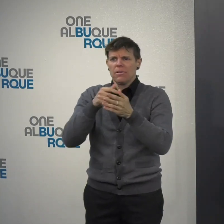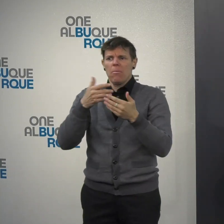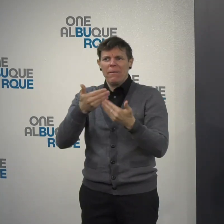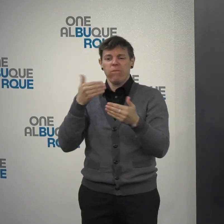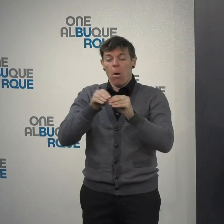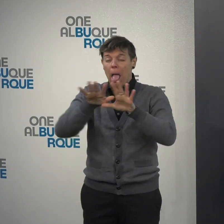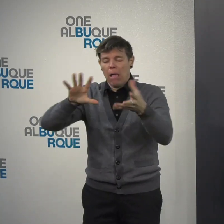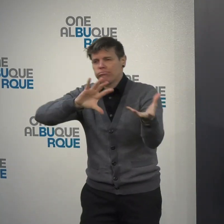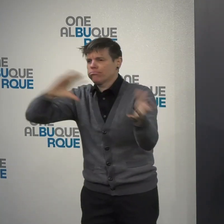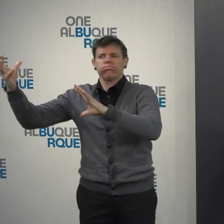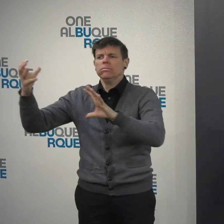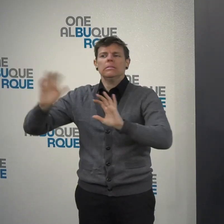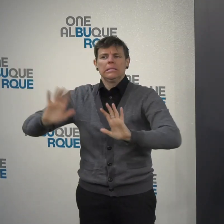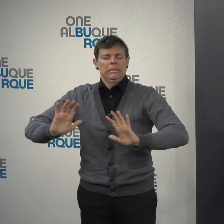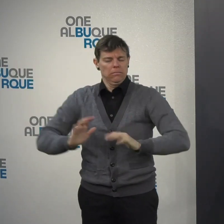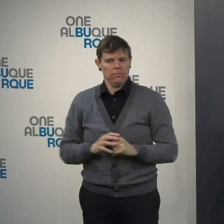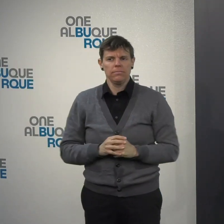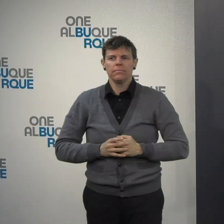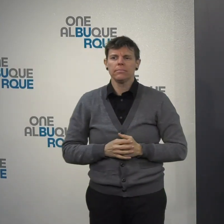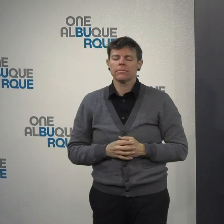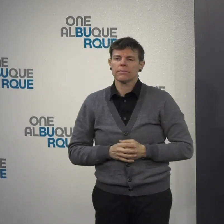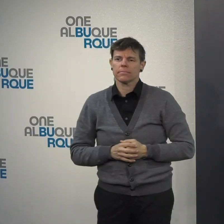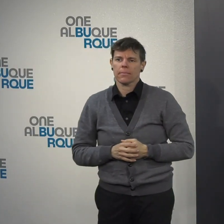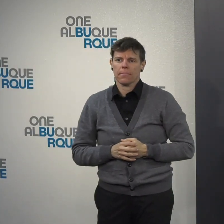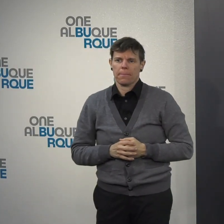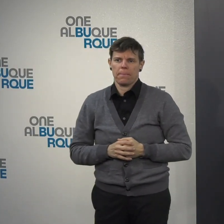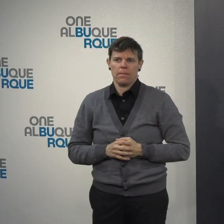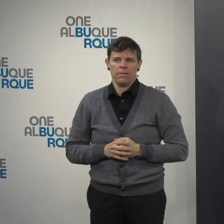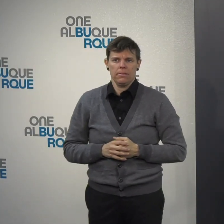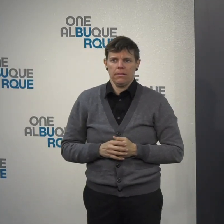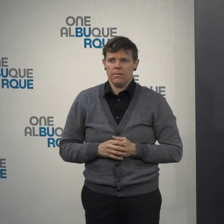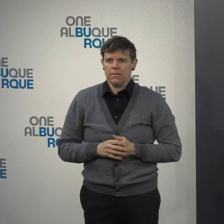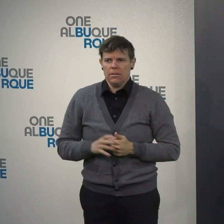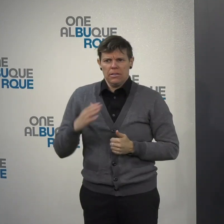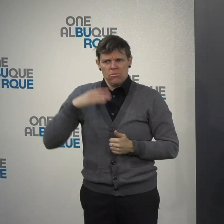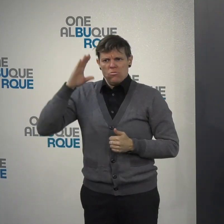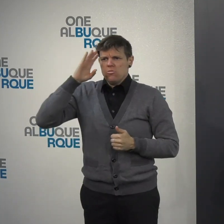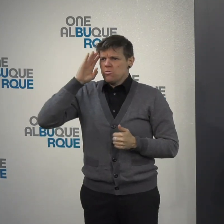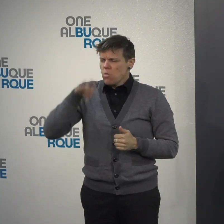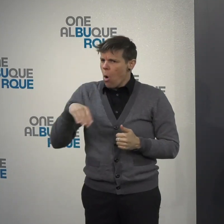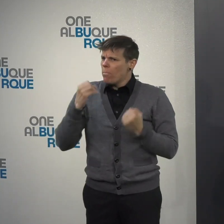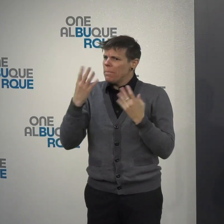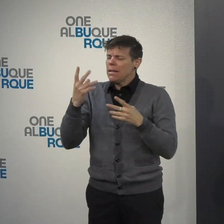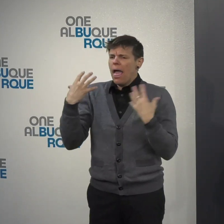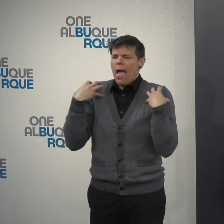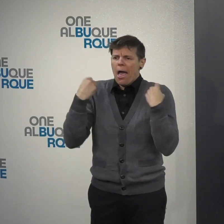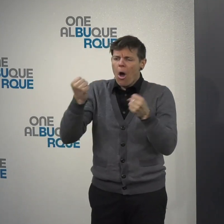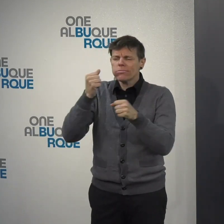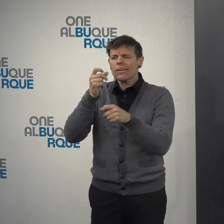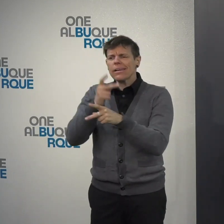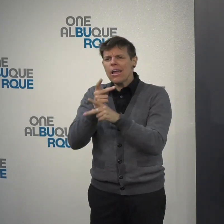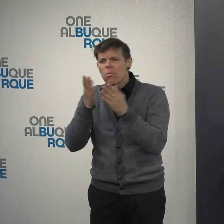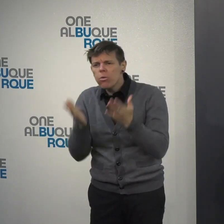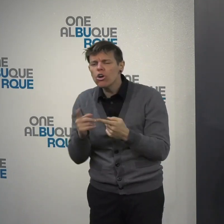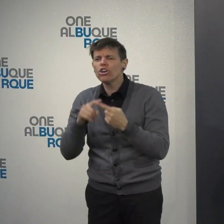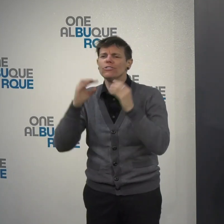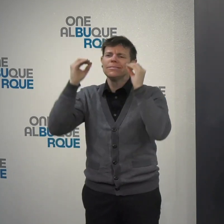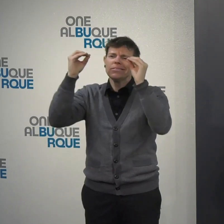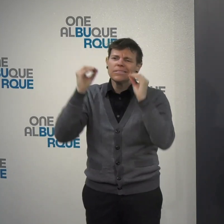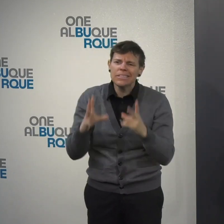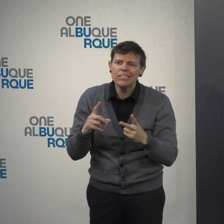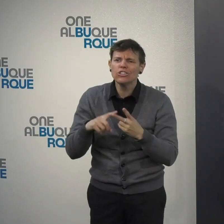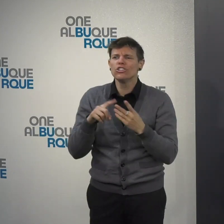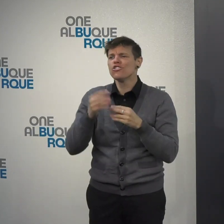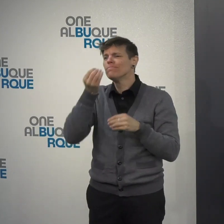facing, whether it's our healthcare workers or our early childhood teachers or our grocers. But again, because of the nature and the way